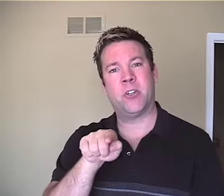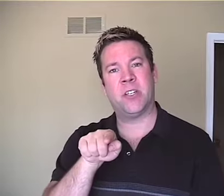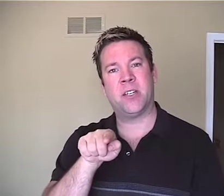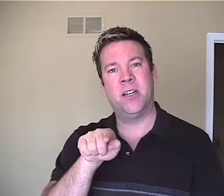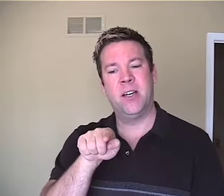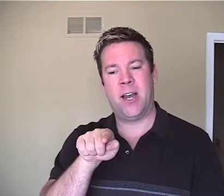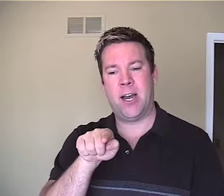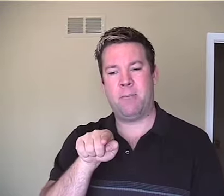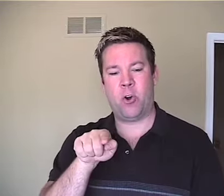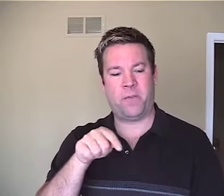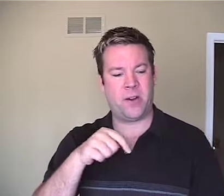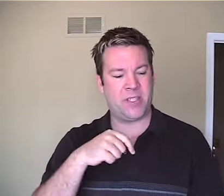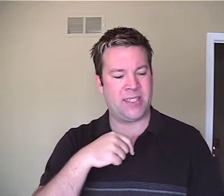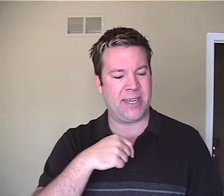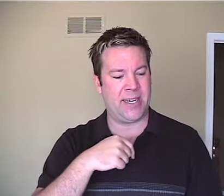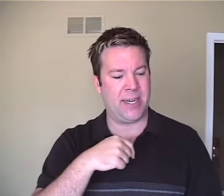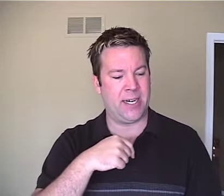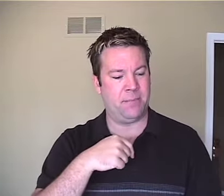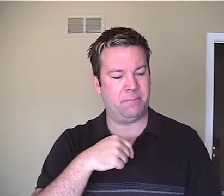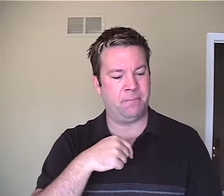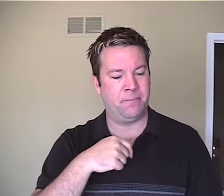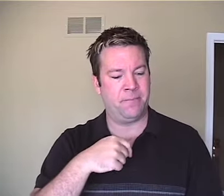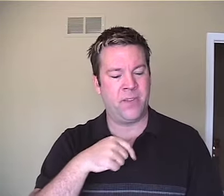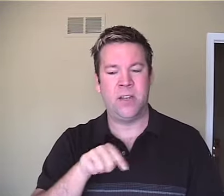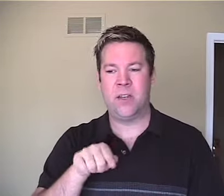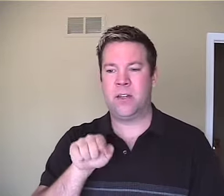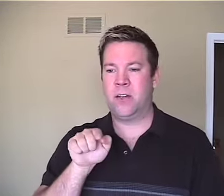person, or if I was to say,